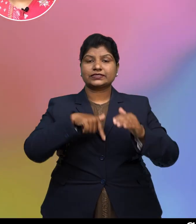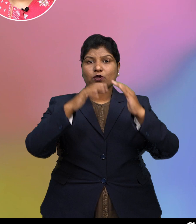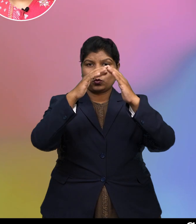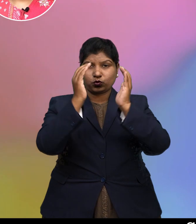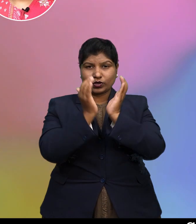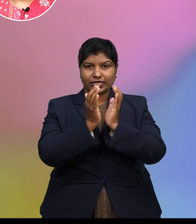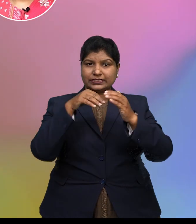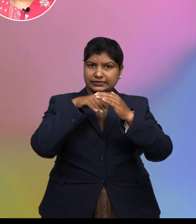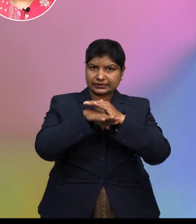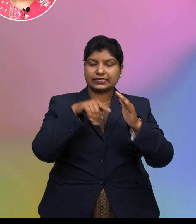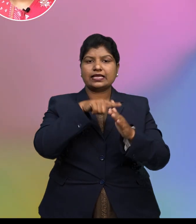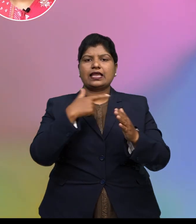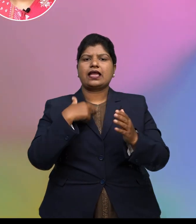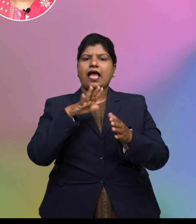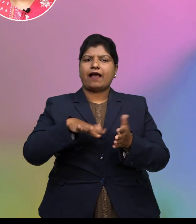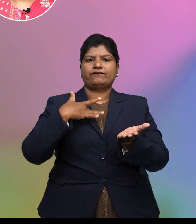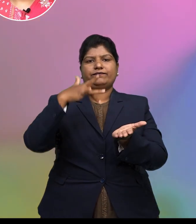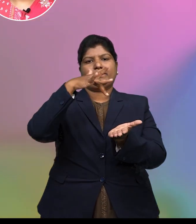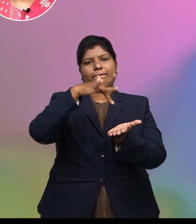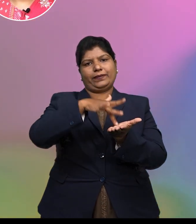and gets implanted in the uterus.